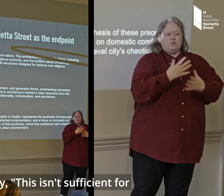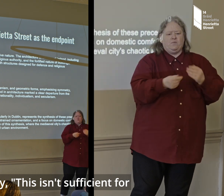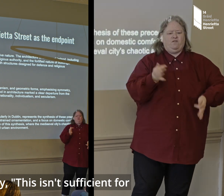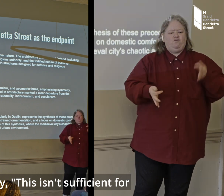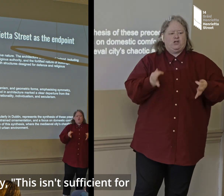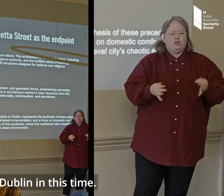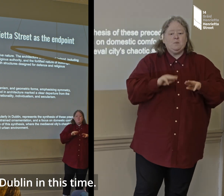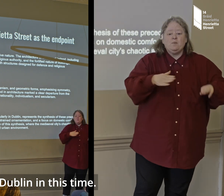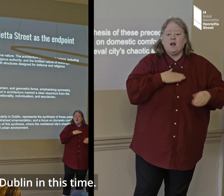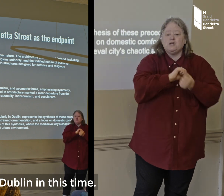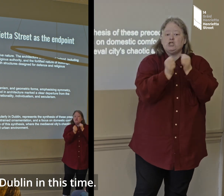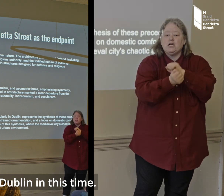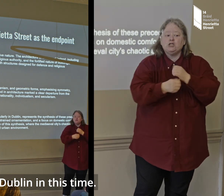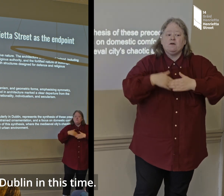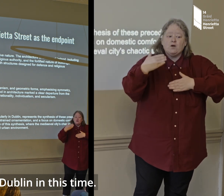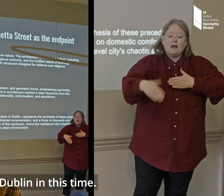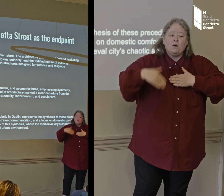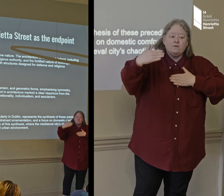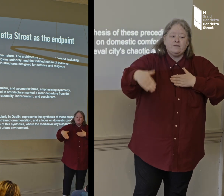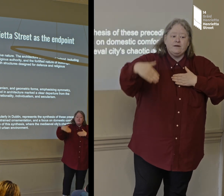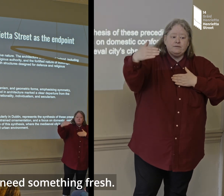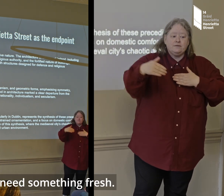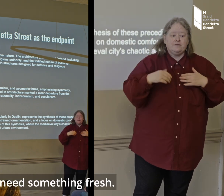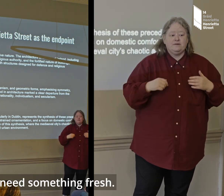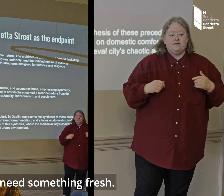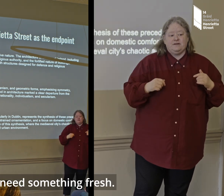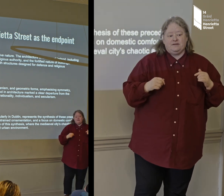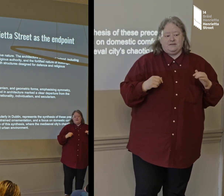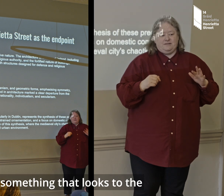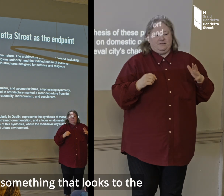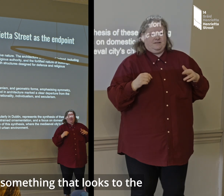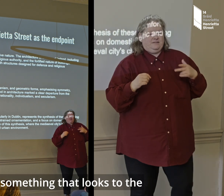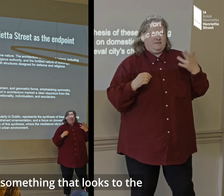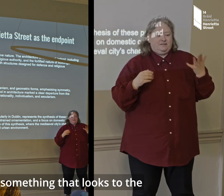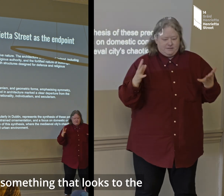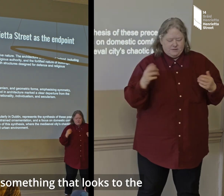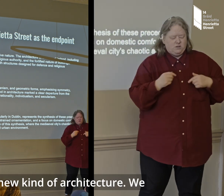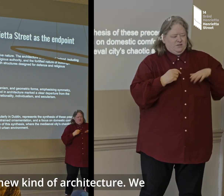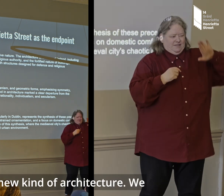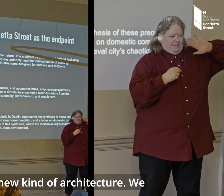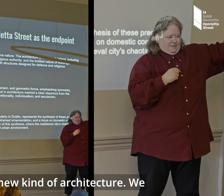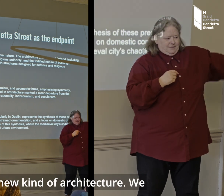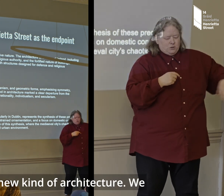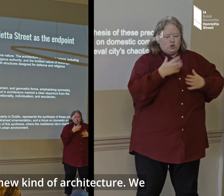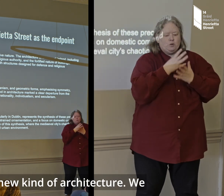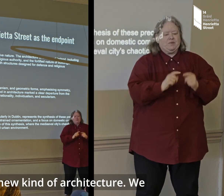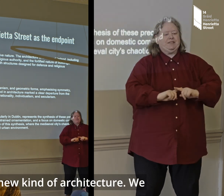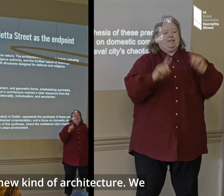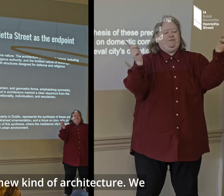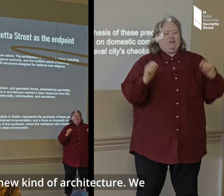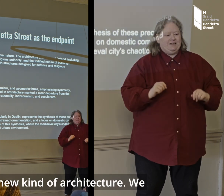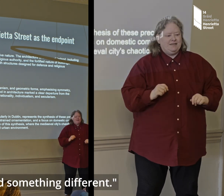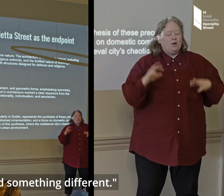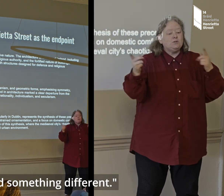isn't sufficient for Dublin in this time. We need something fresh. We need something that looks to the future, a new kind of